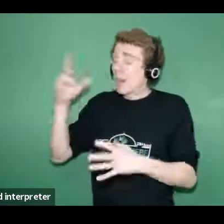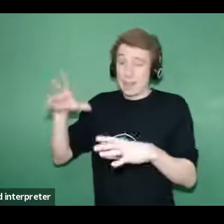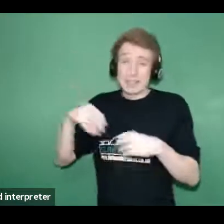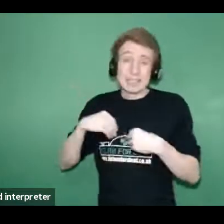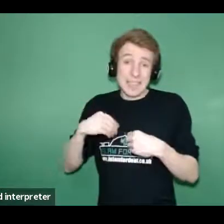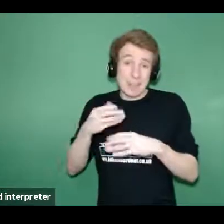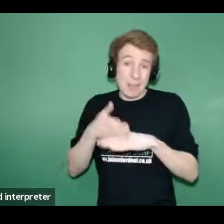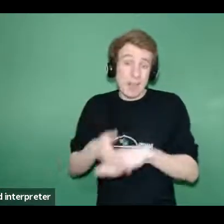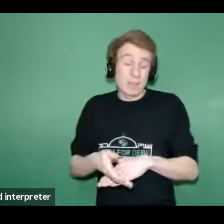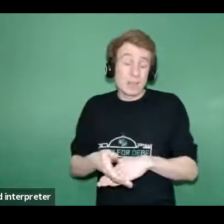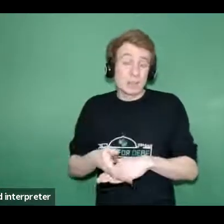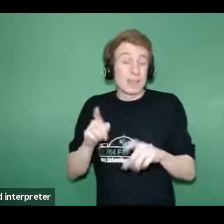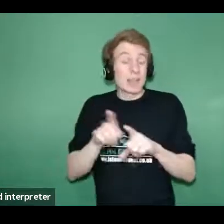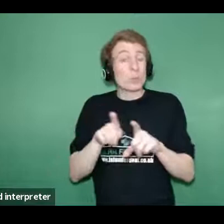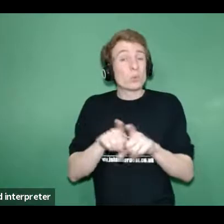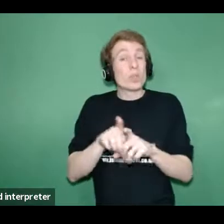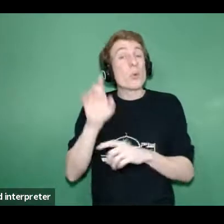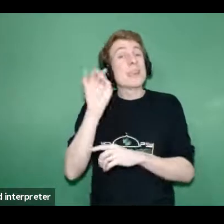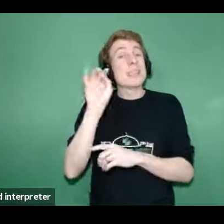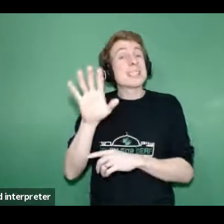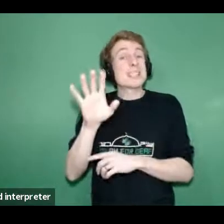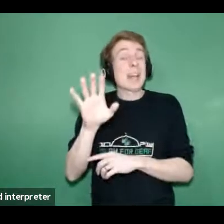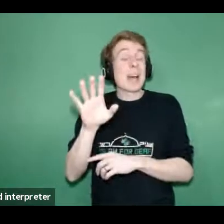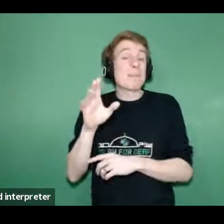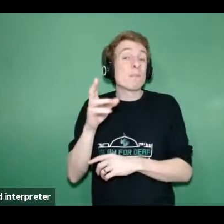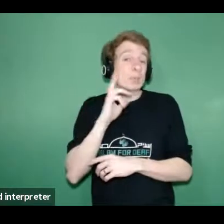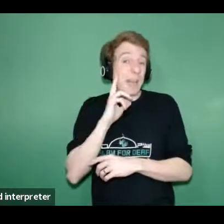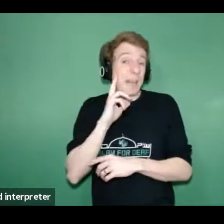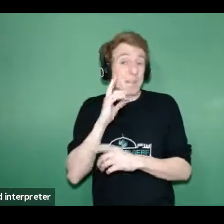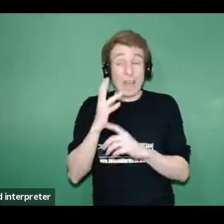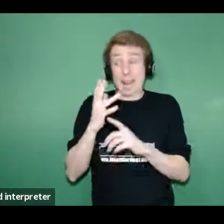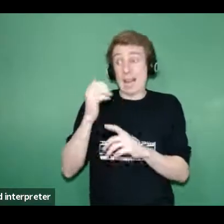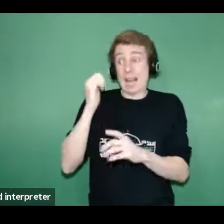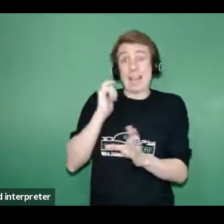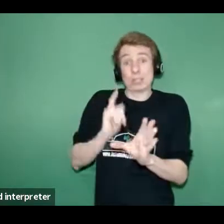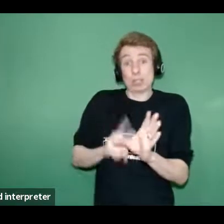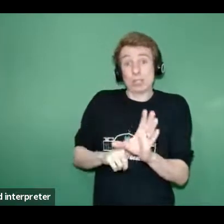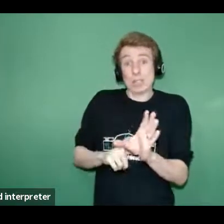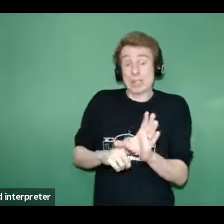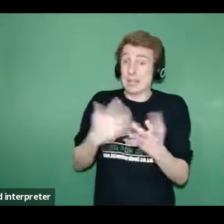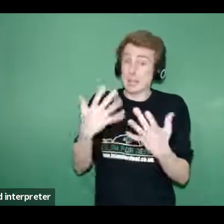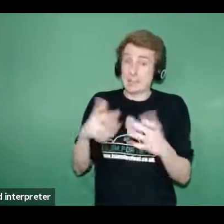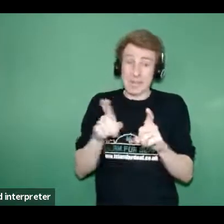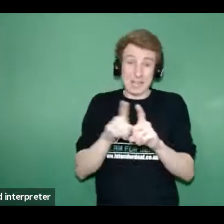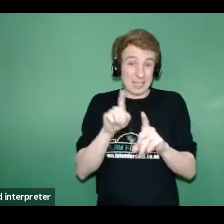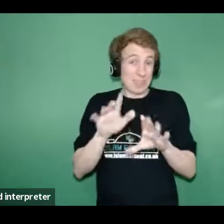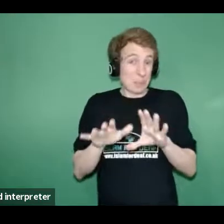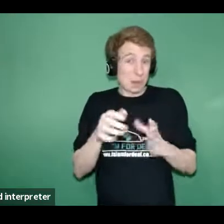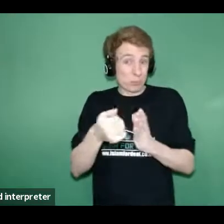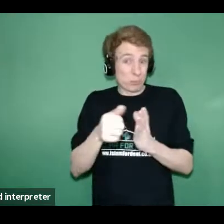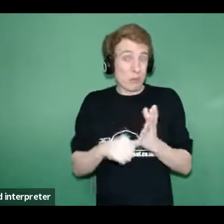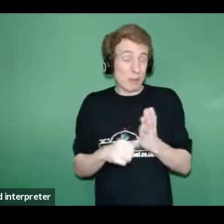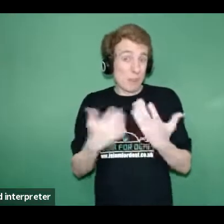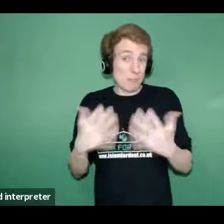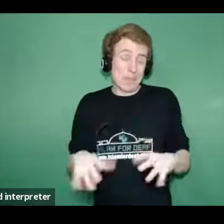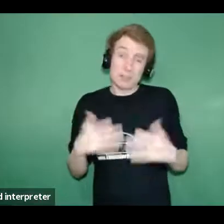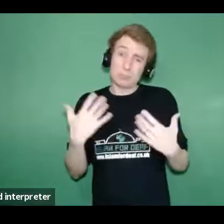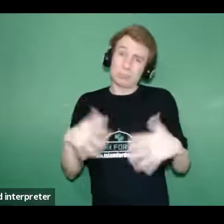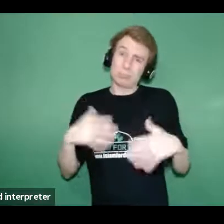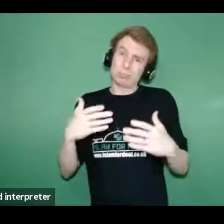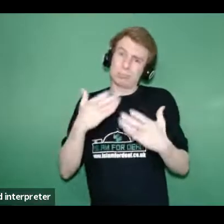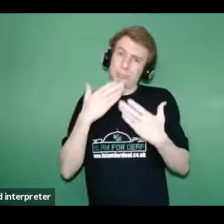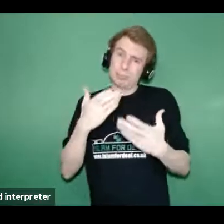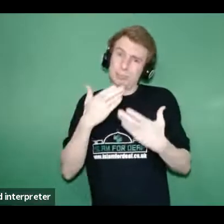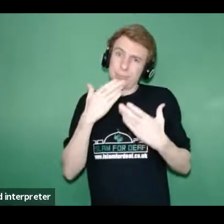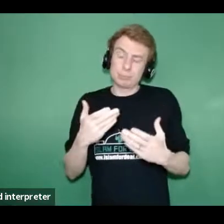charity Islam for Deaf for their efforts last year in bringing this program together, and indeed for previous years